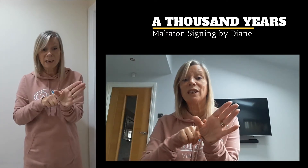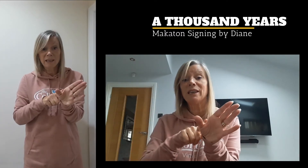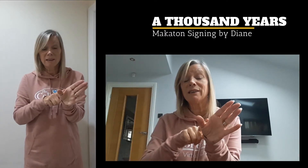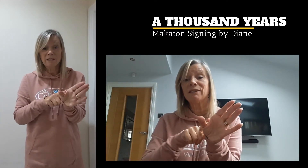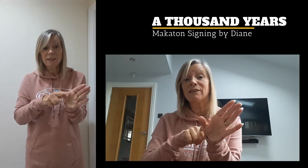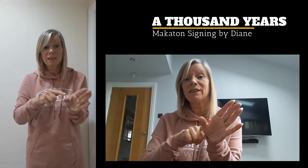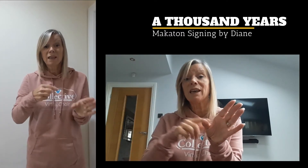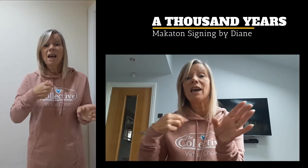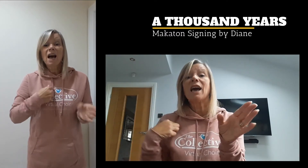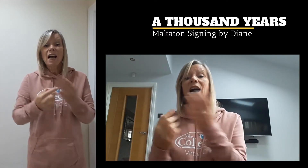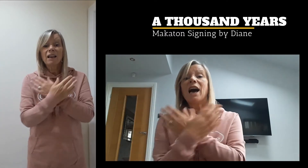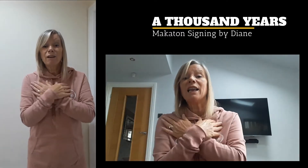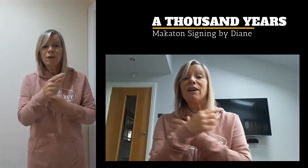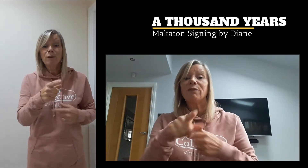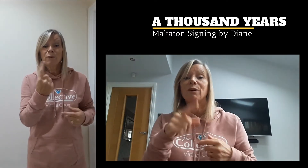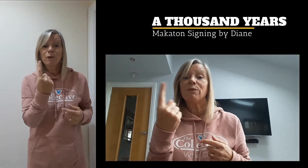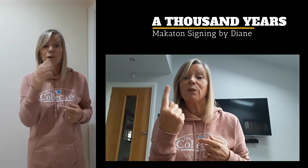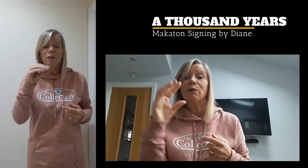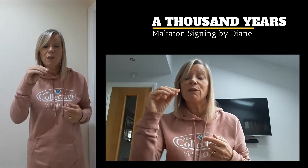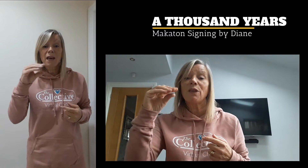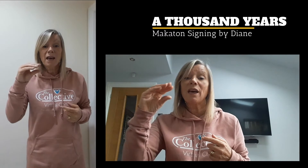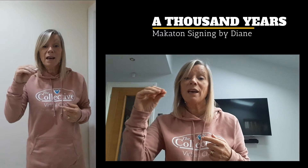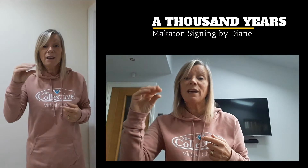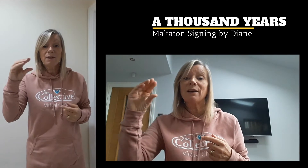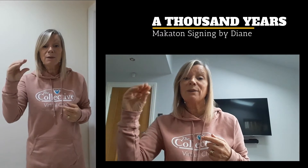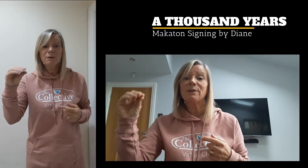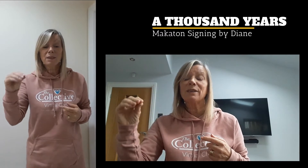thousand years. I love you for a